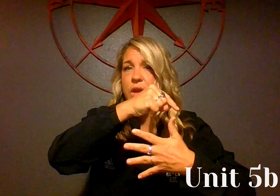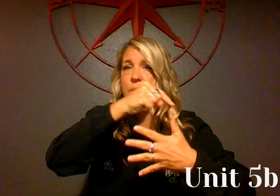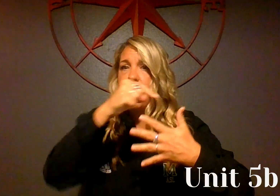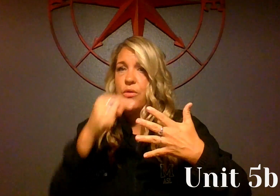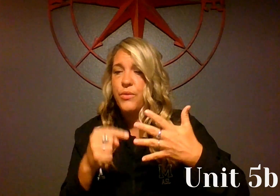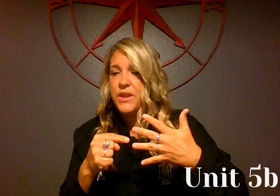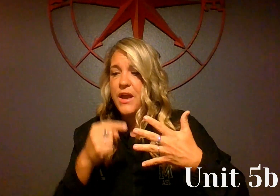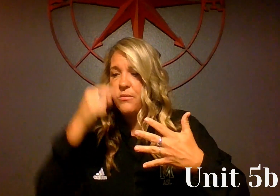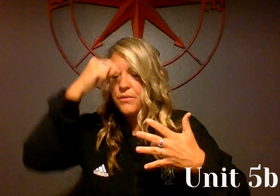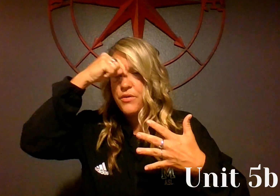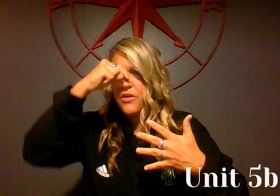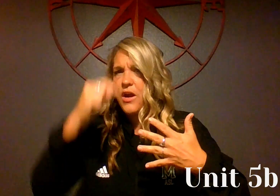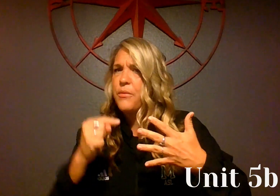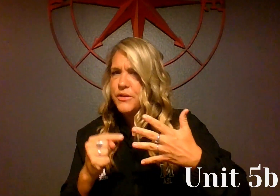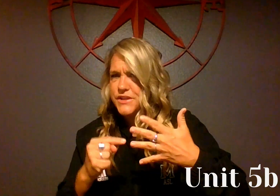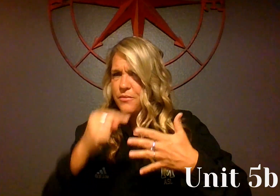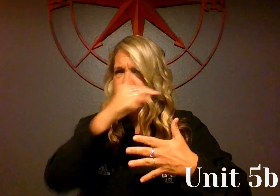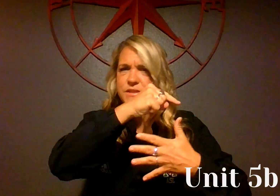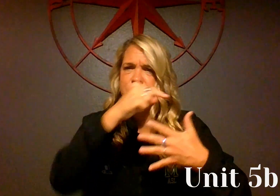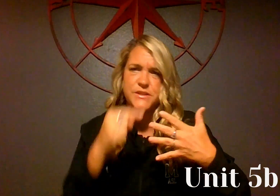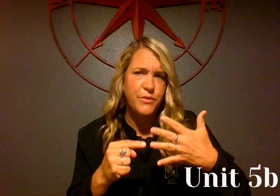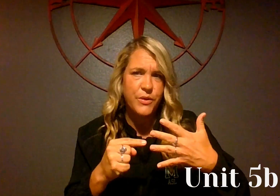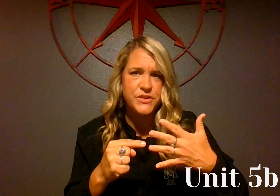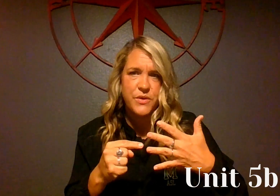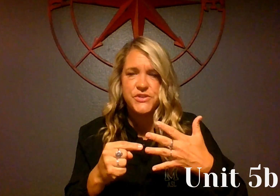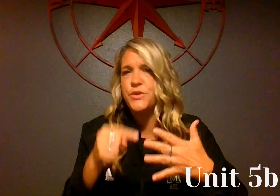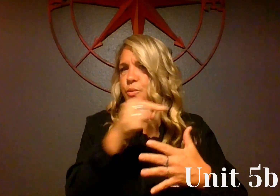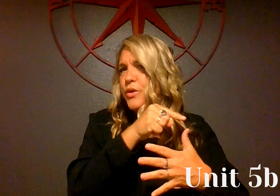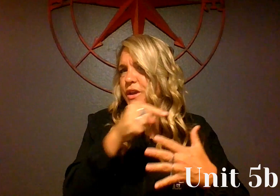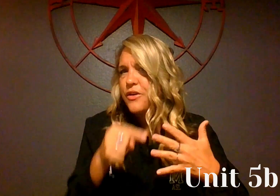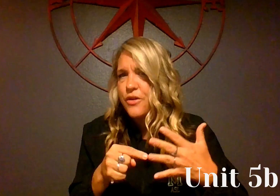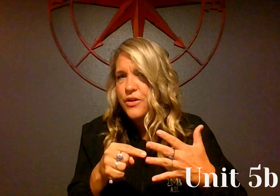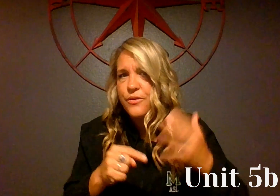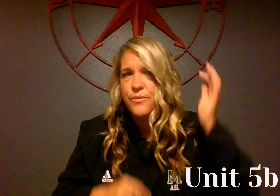up, all the way down, but bring your eyebrows down because it's a WH question. What year are you?